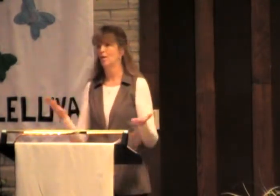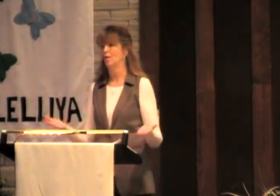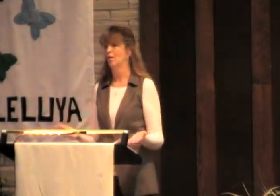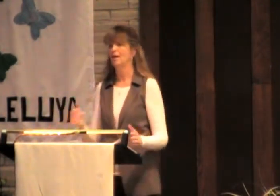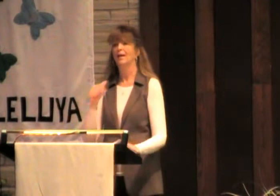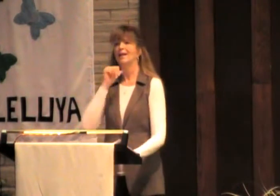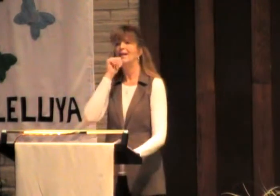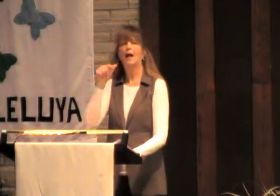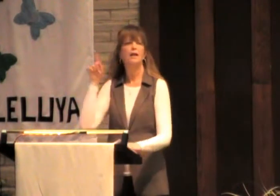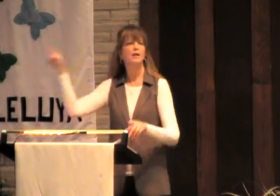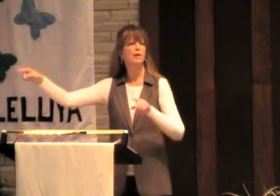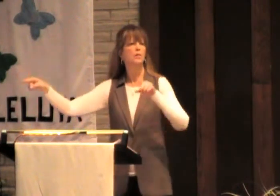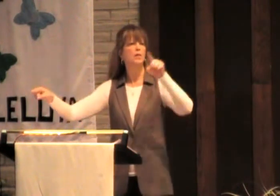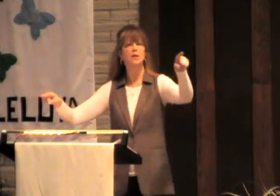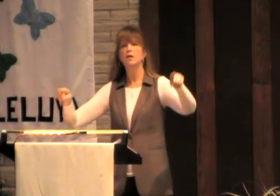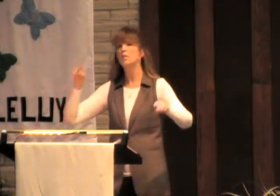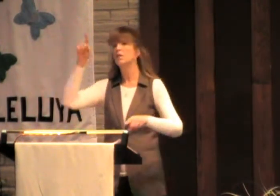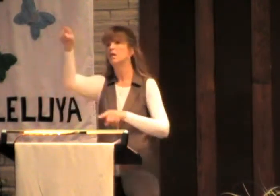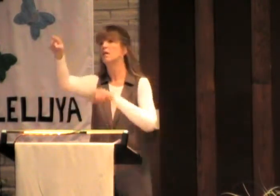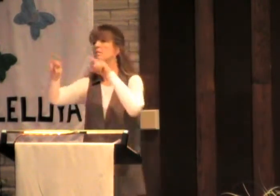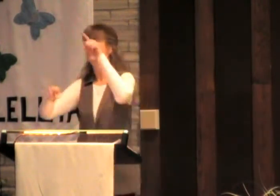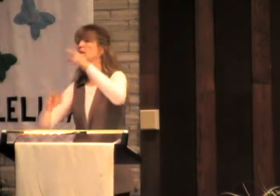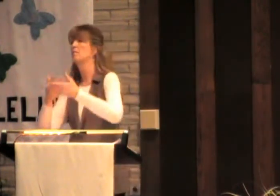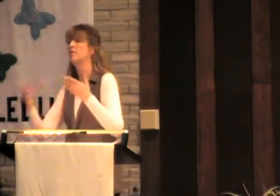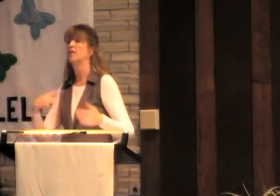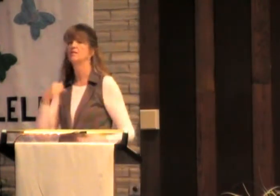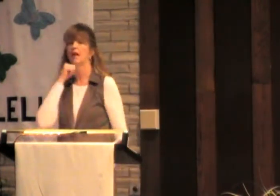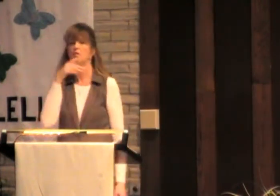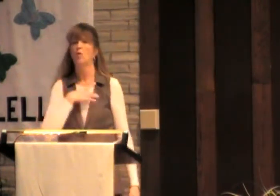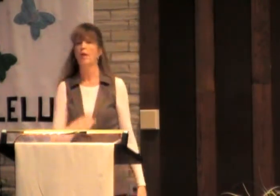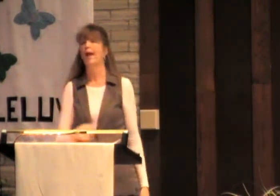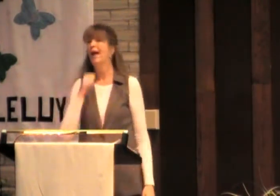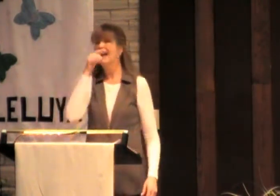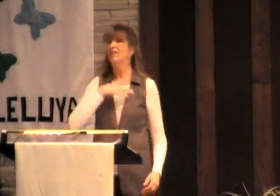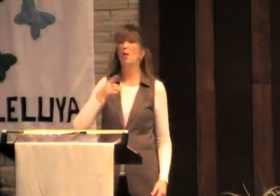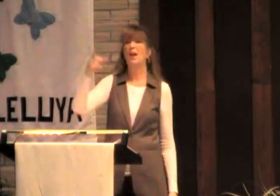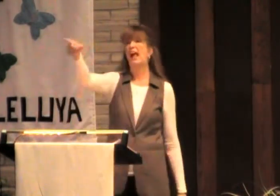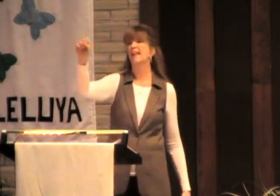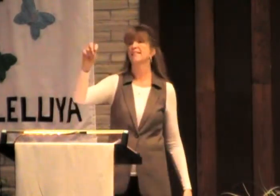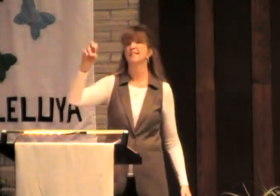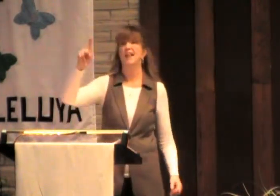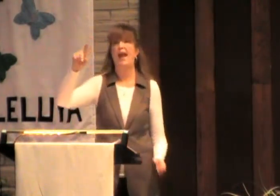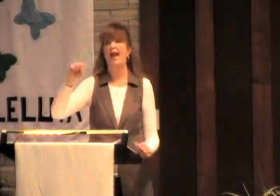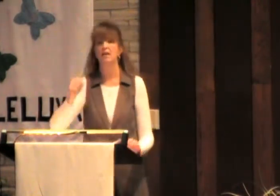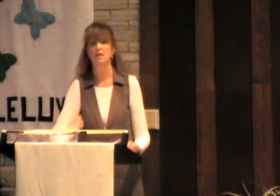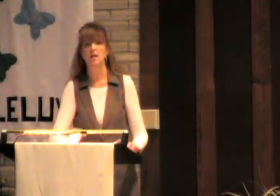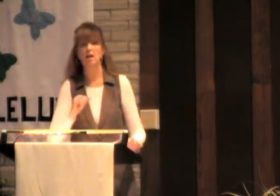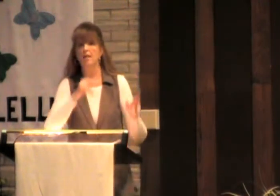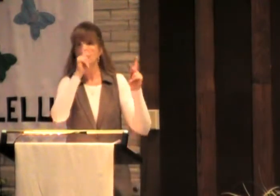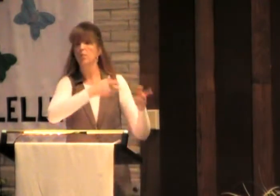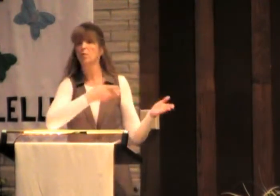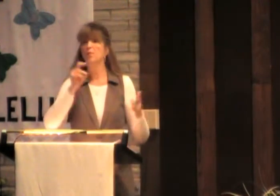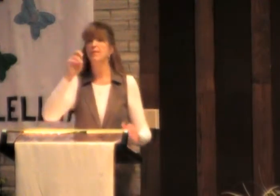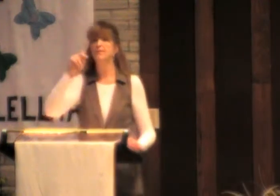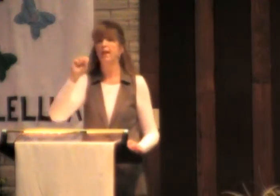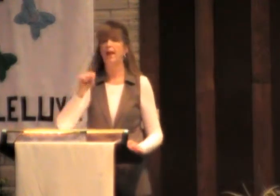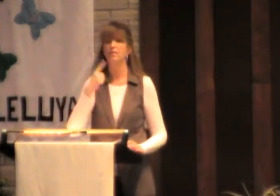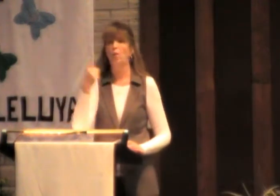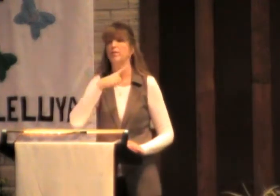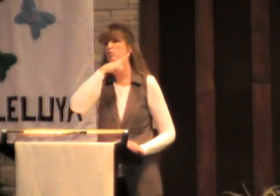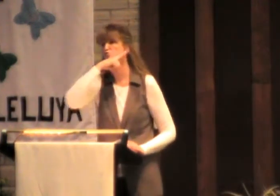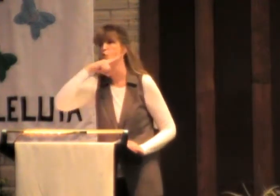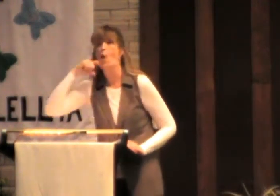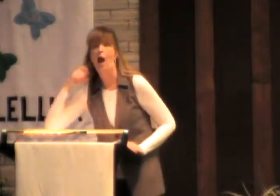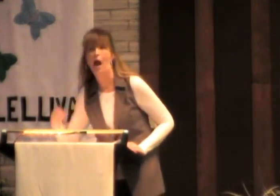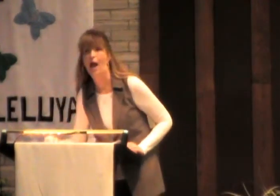on that when you're here. Not, you know, what other people are doing or things that you don't like, or you think, I don't like the snack.